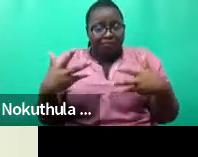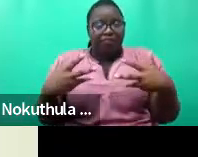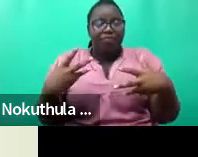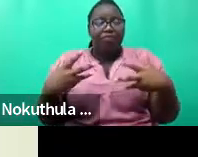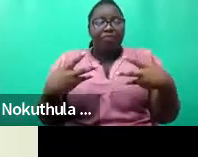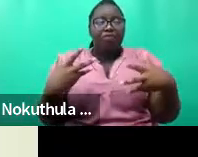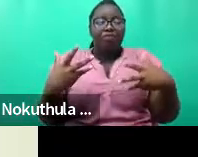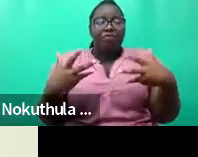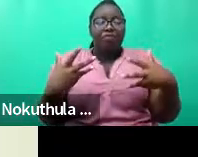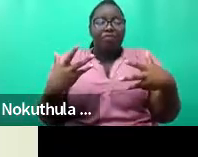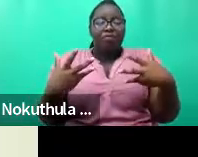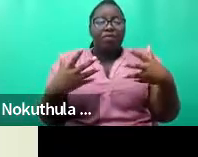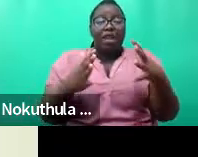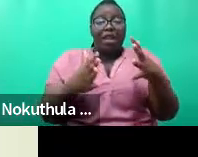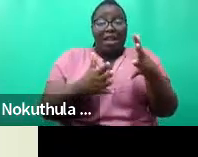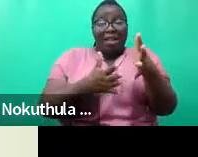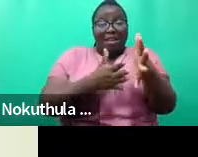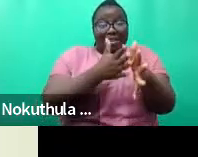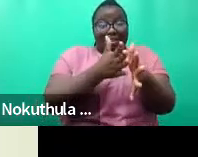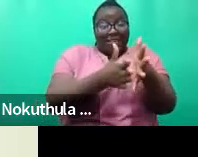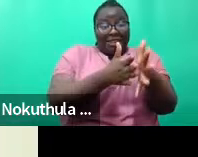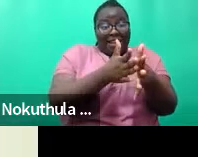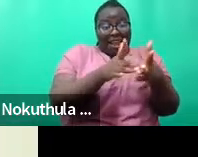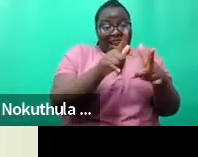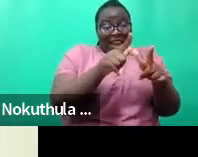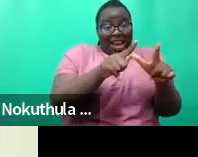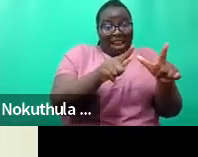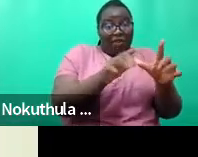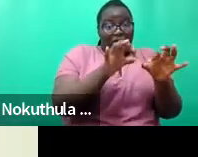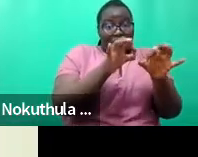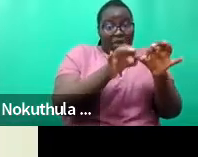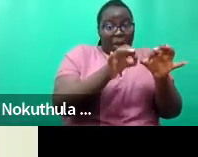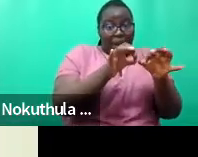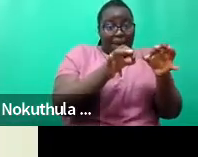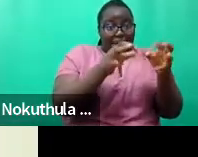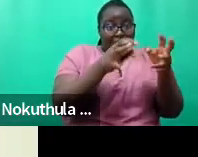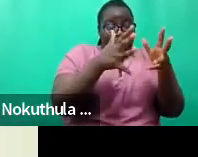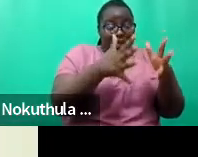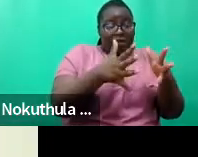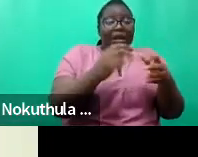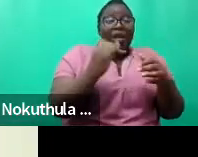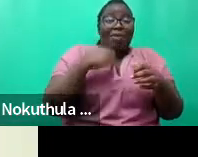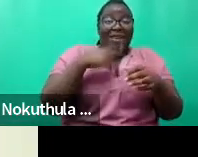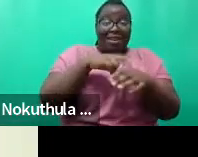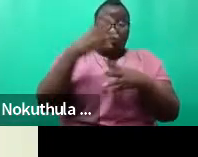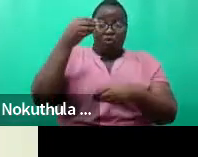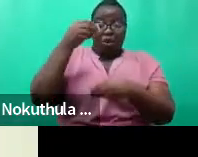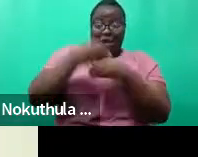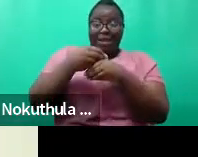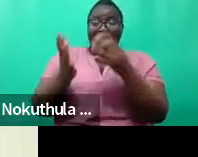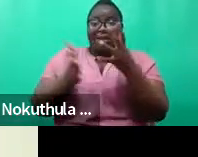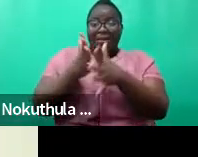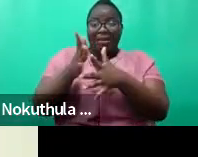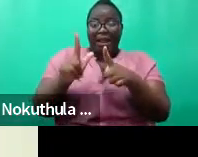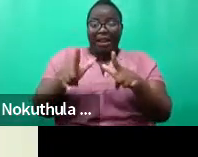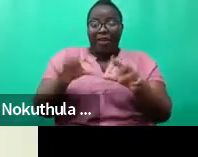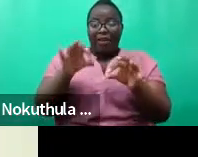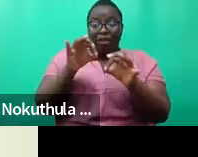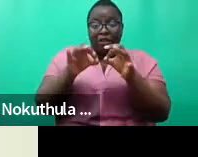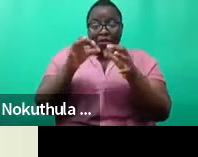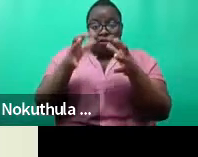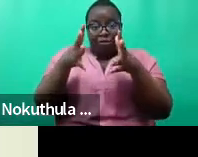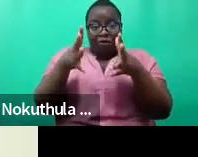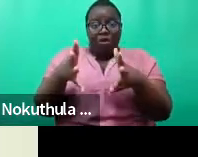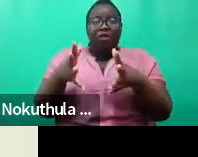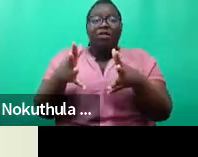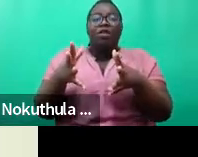a sign language interpreter engaged. I need to add at this point that the sign language interpreter was taken